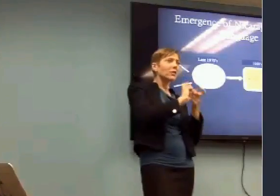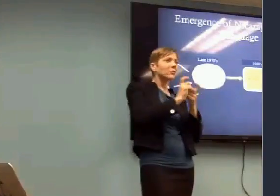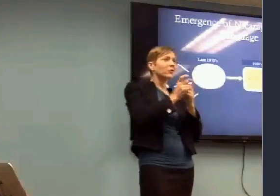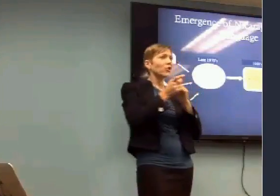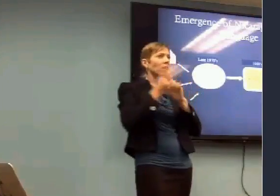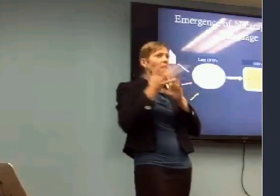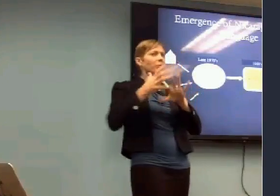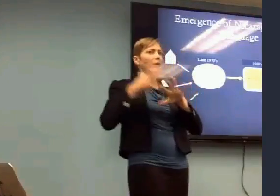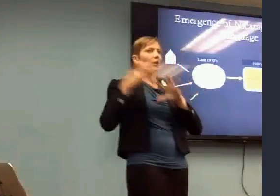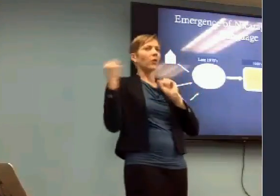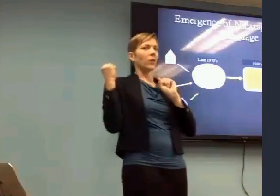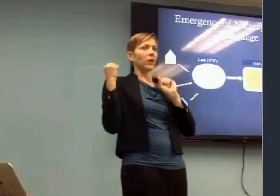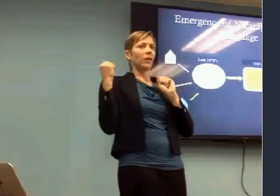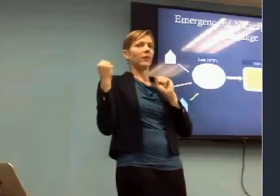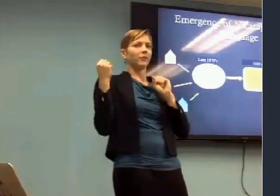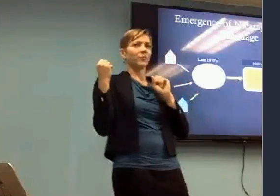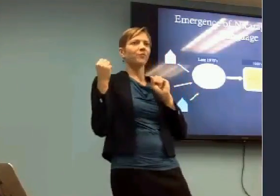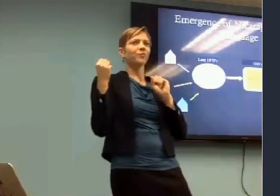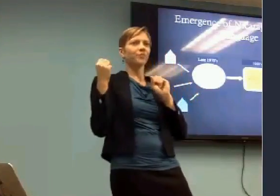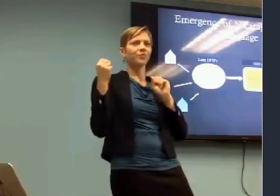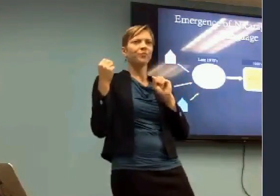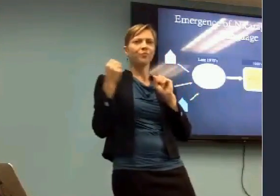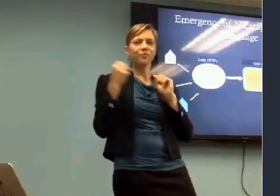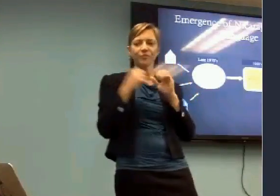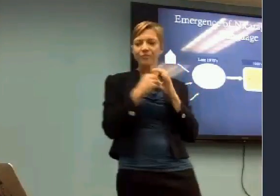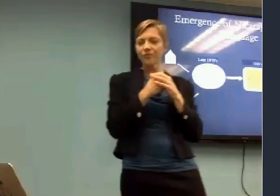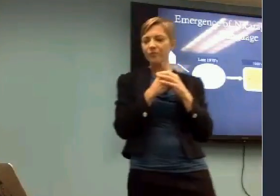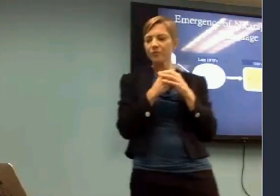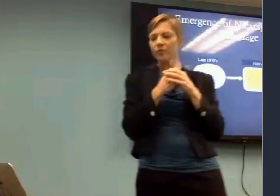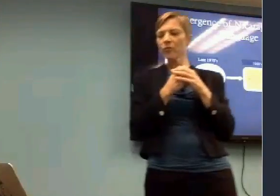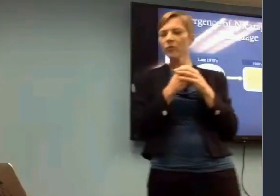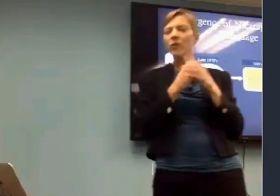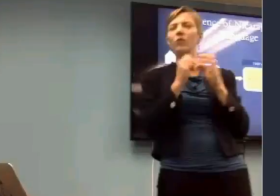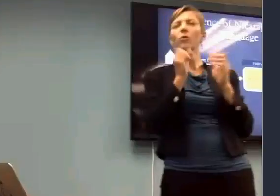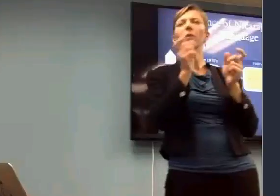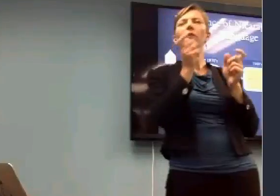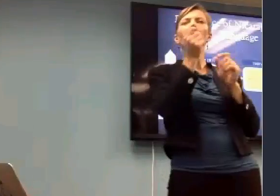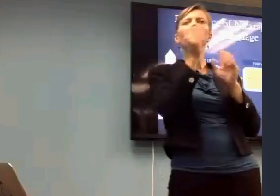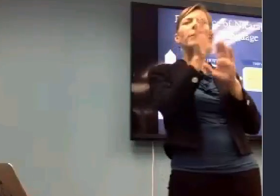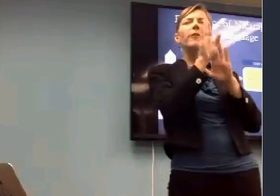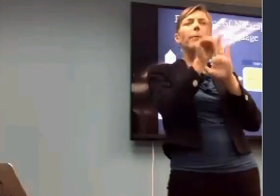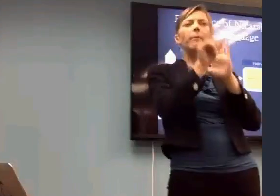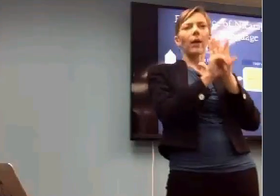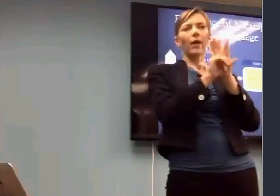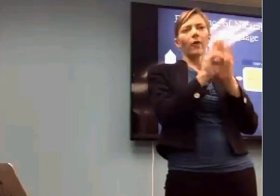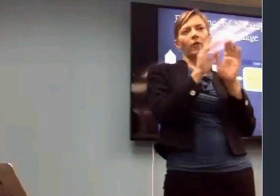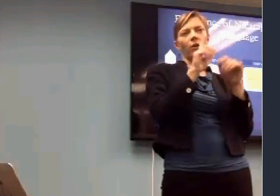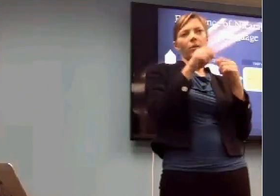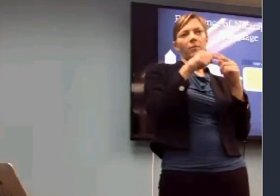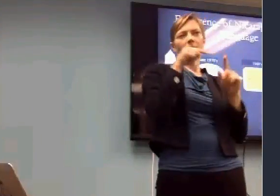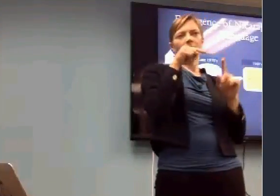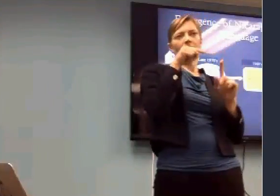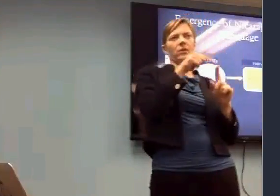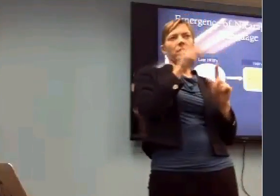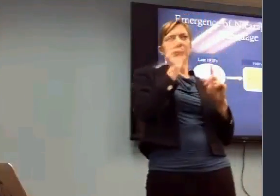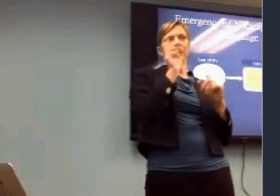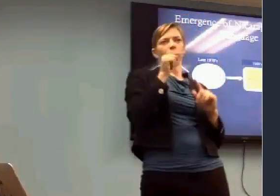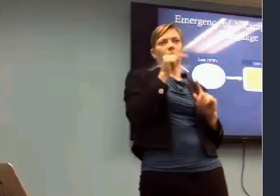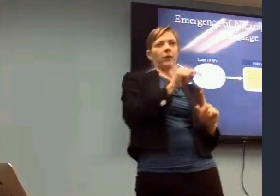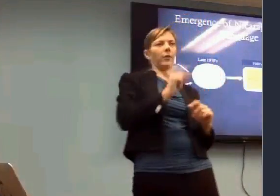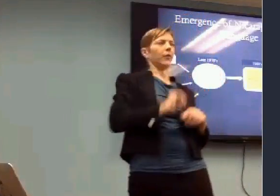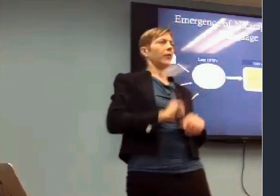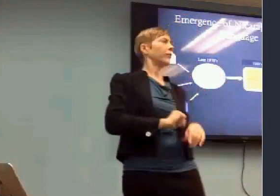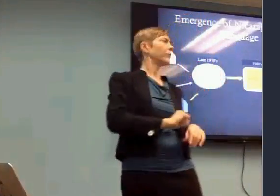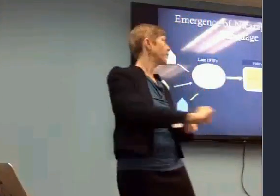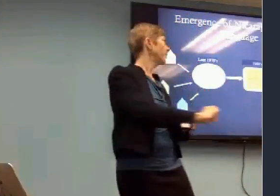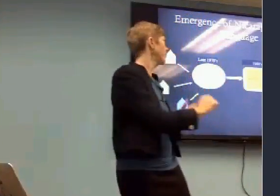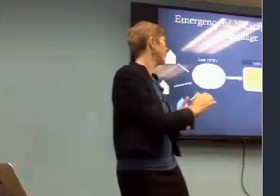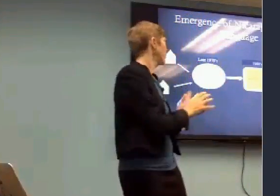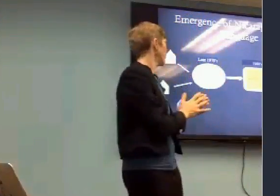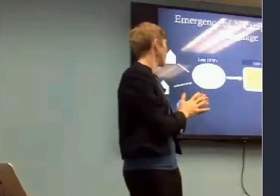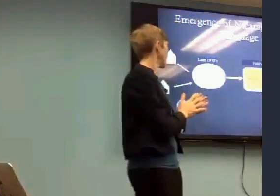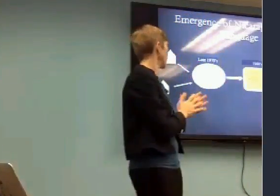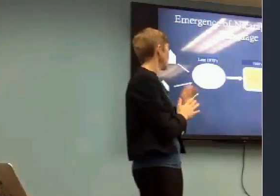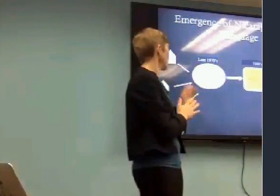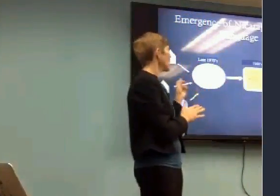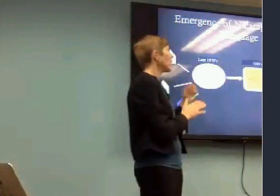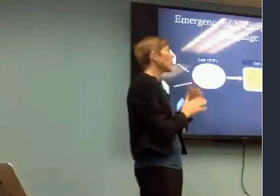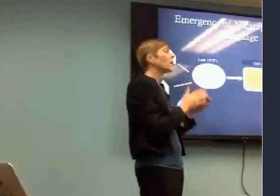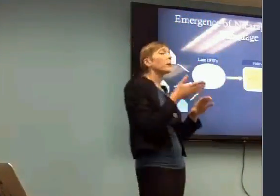language. Nicaraguan Sign Language is young and has changed rapidly over the past decades. I'd like to give you a bit of history about the language to help